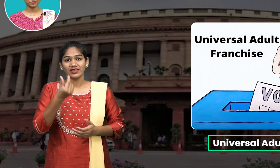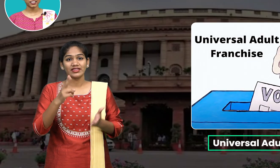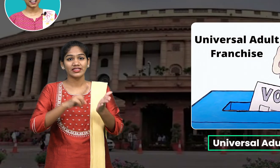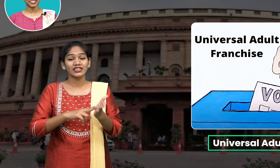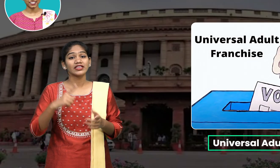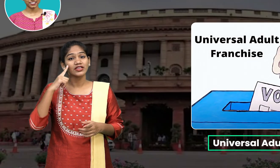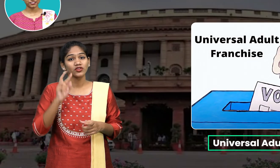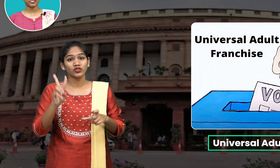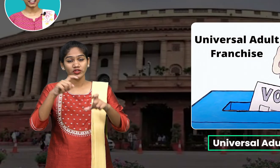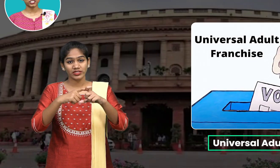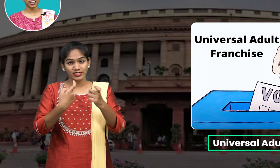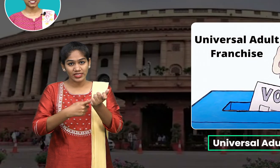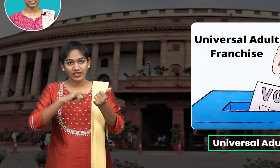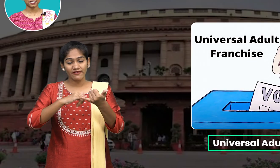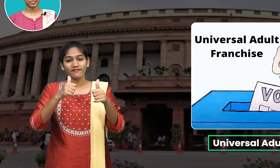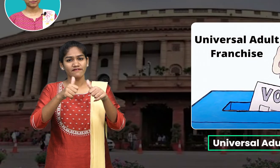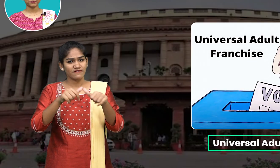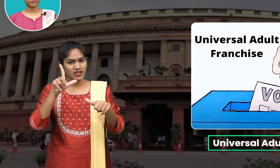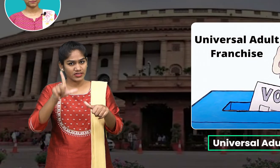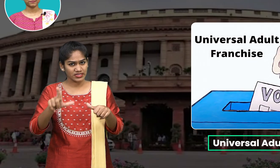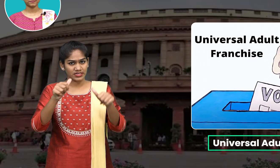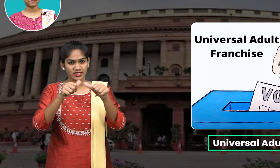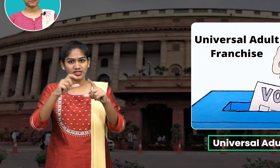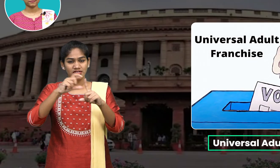Universal Adult Franchise.